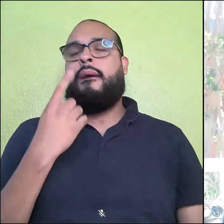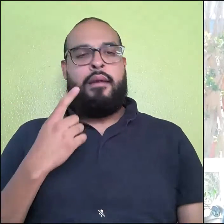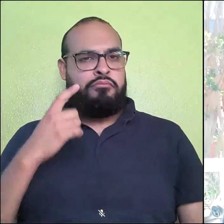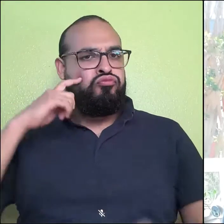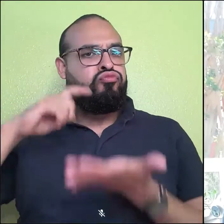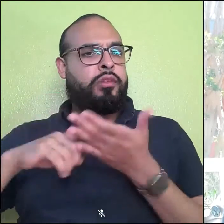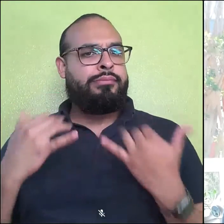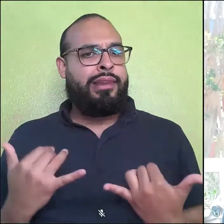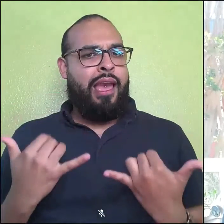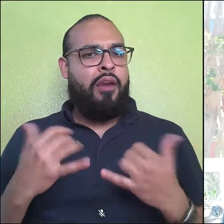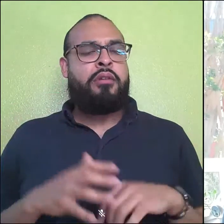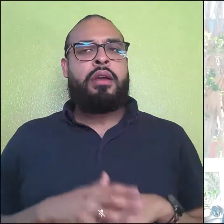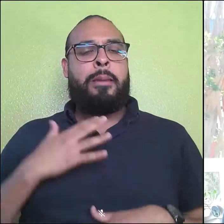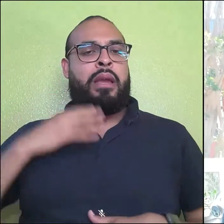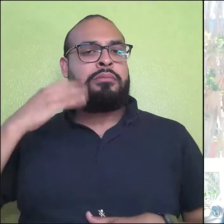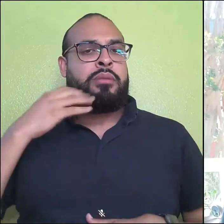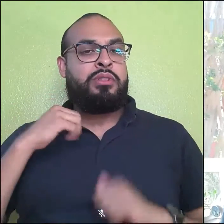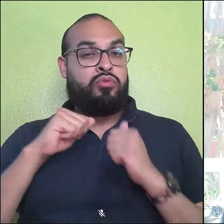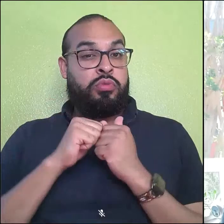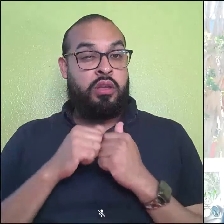child, I was severely bullied